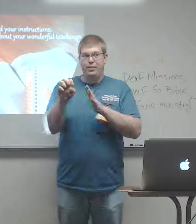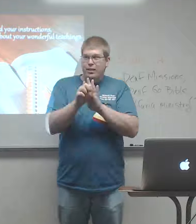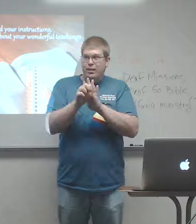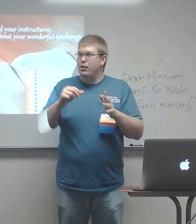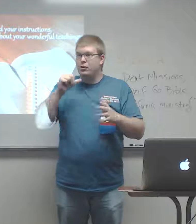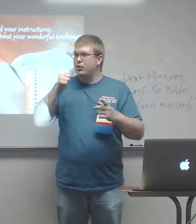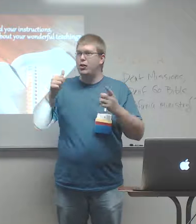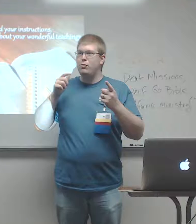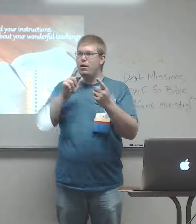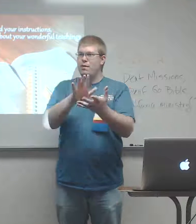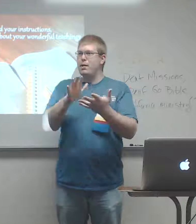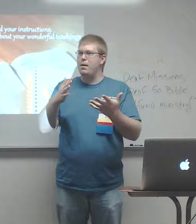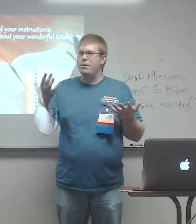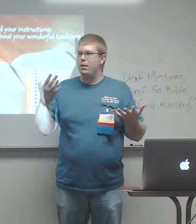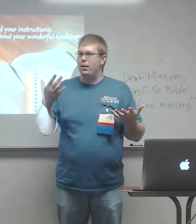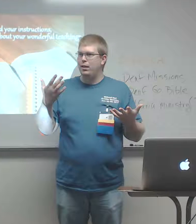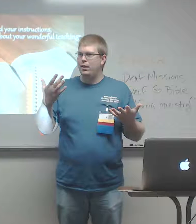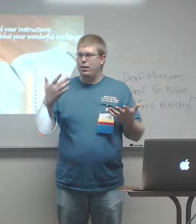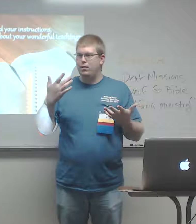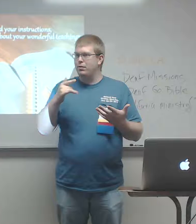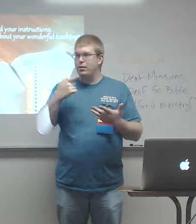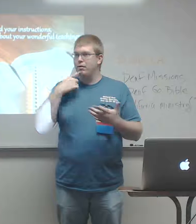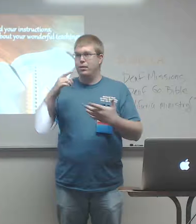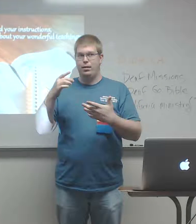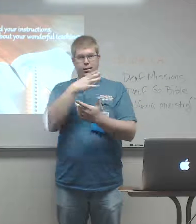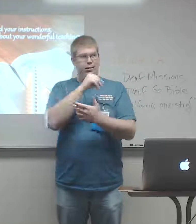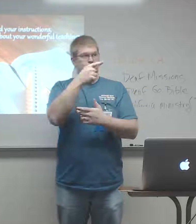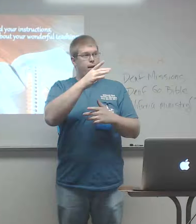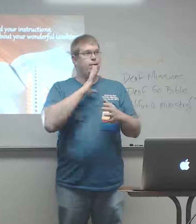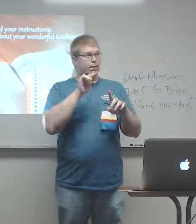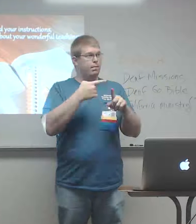the elders don't come up? And talk about